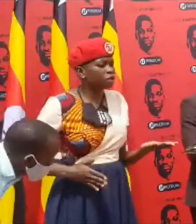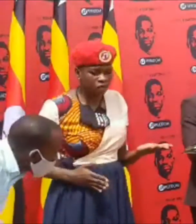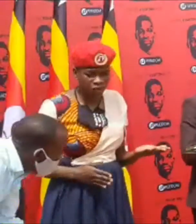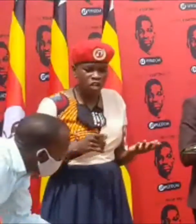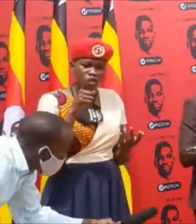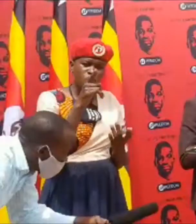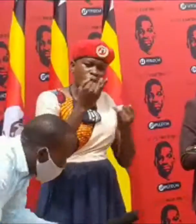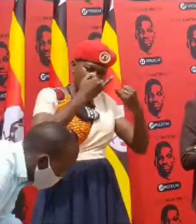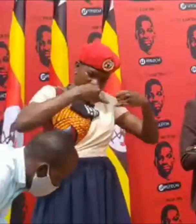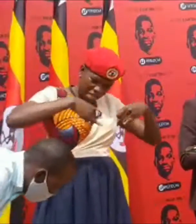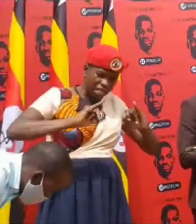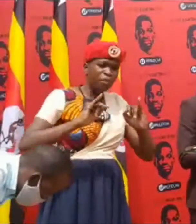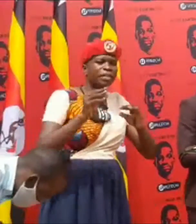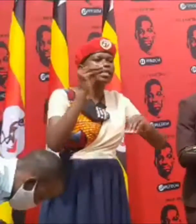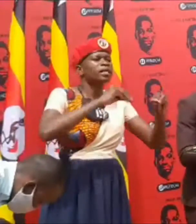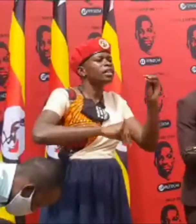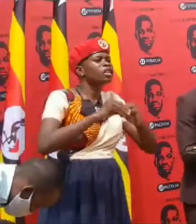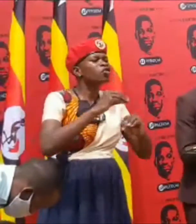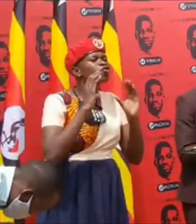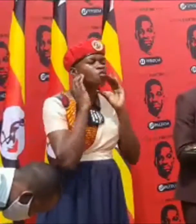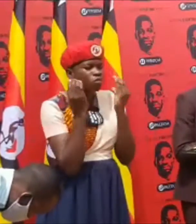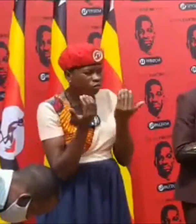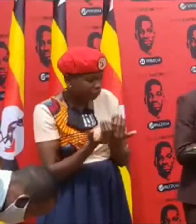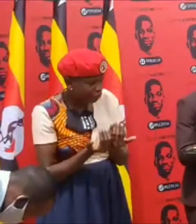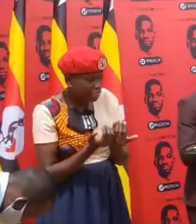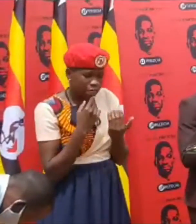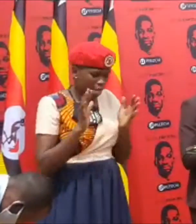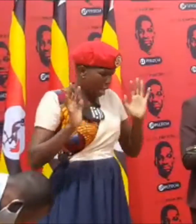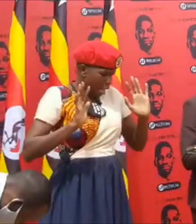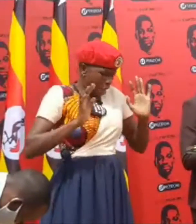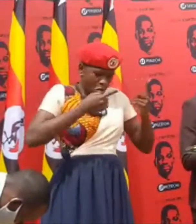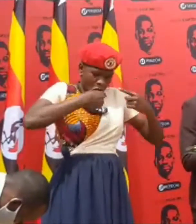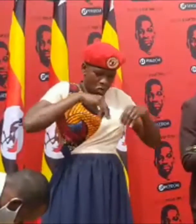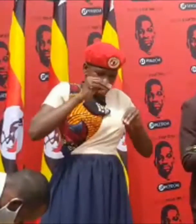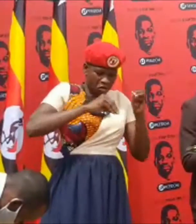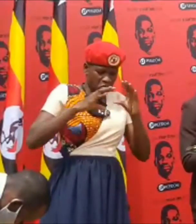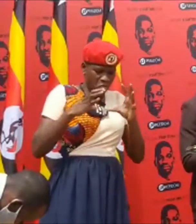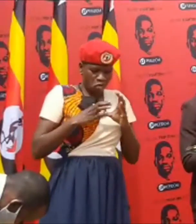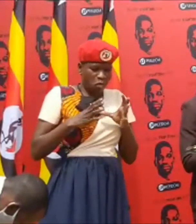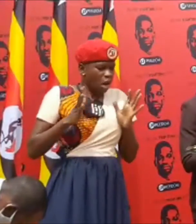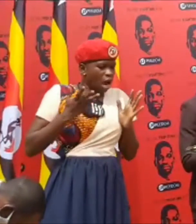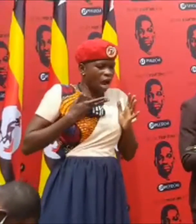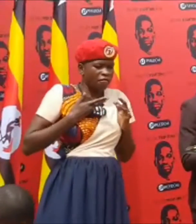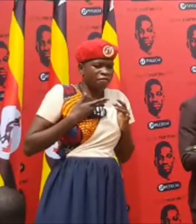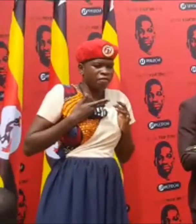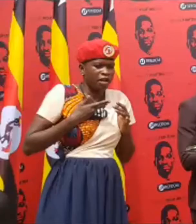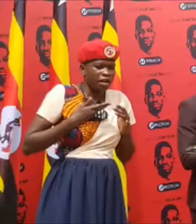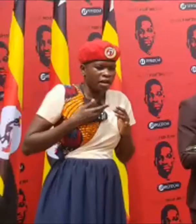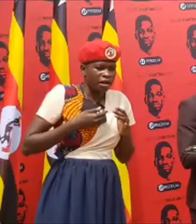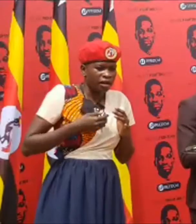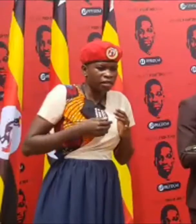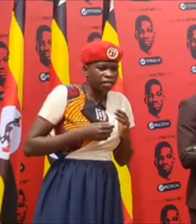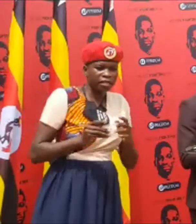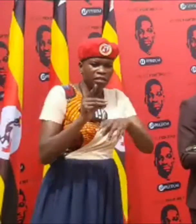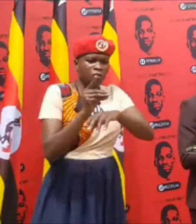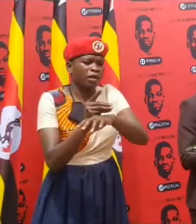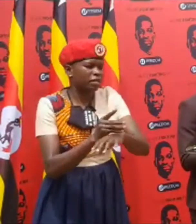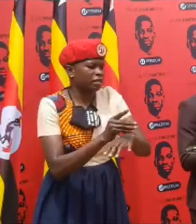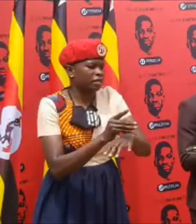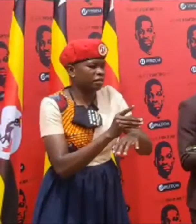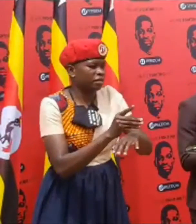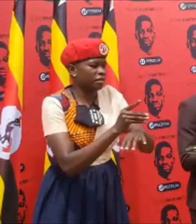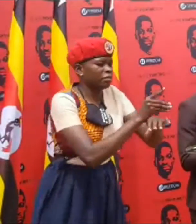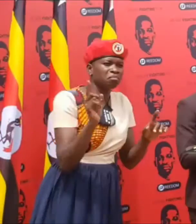Independent Electoral Commission, nga mugamba nti affe tetulina kyekubiira. Bwe mubanga temulina kyekubiira, kuba bannayuganda babalumiriza nga bagamba